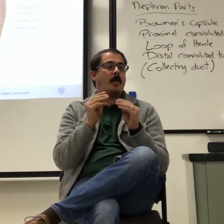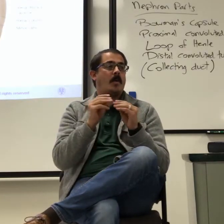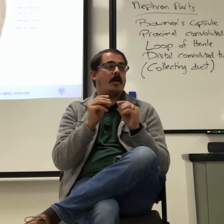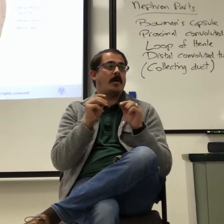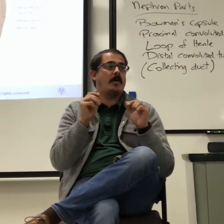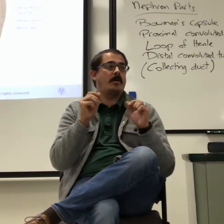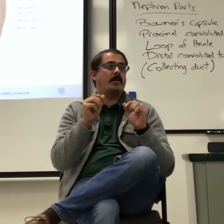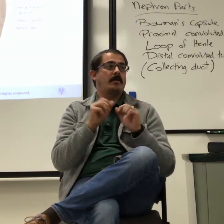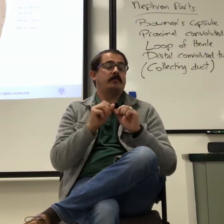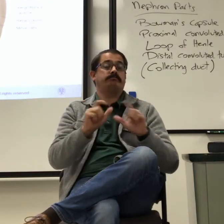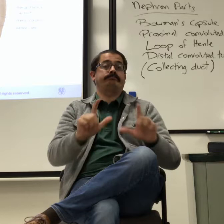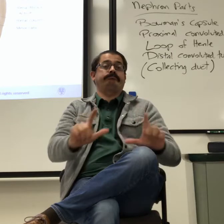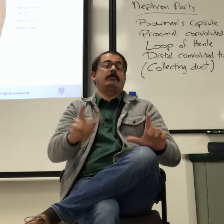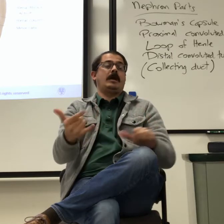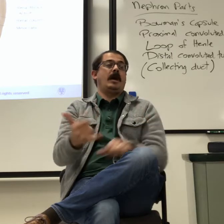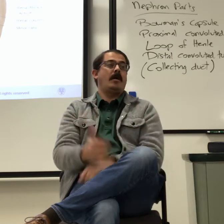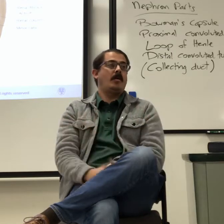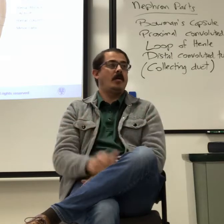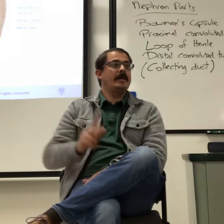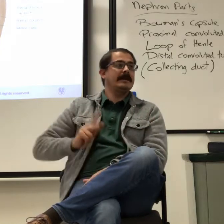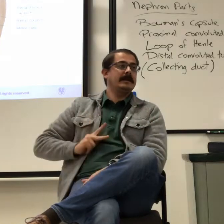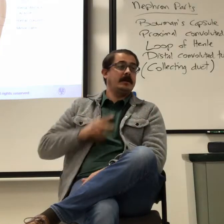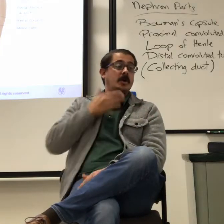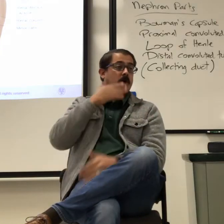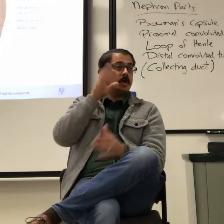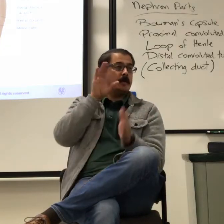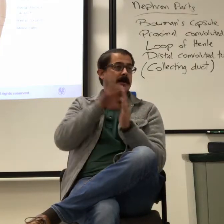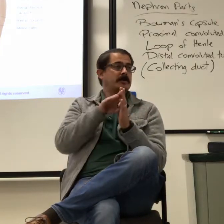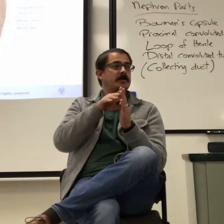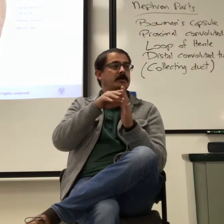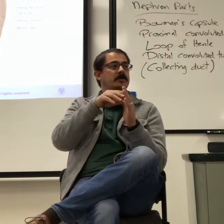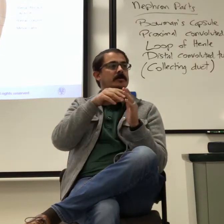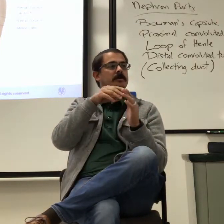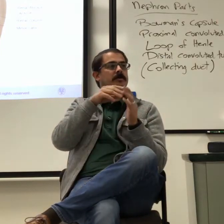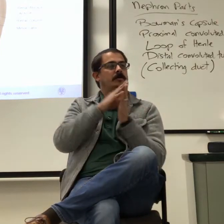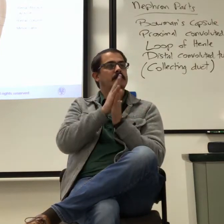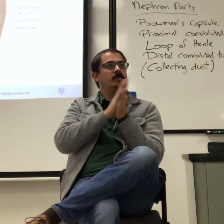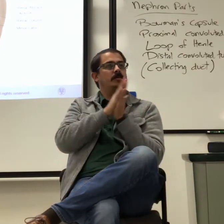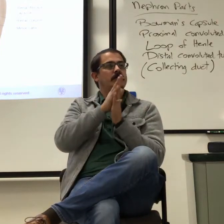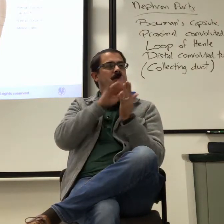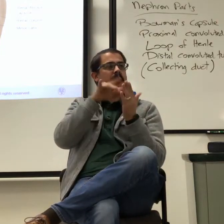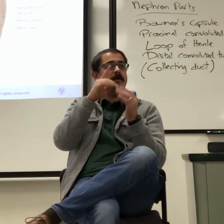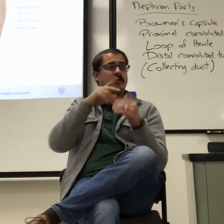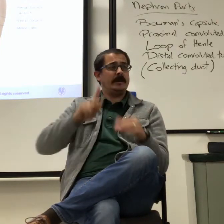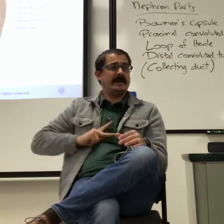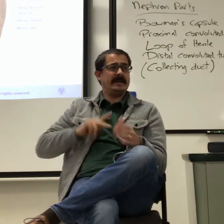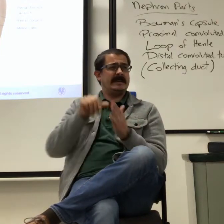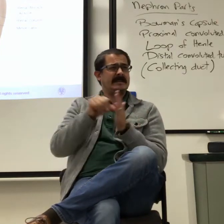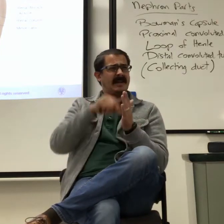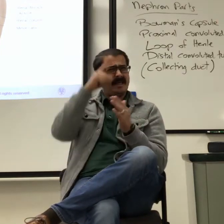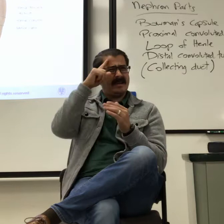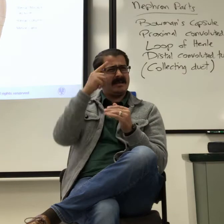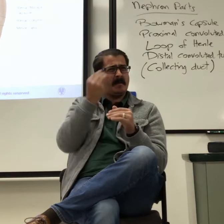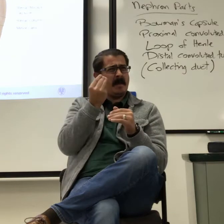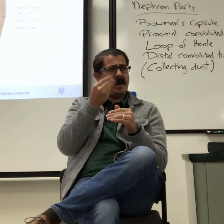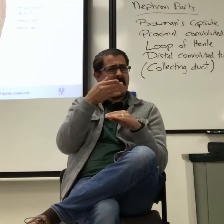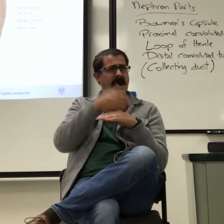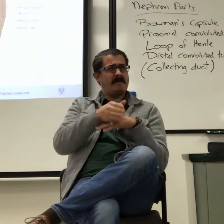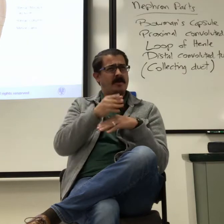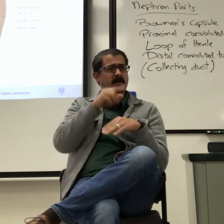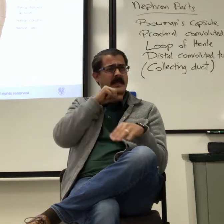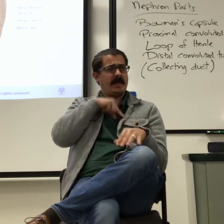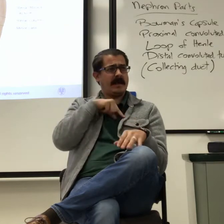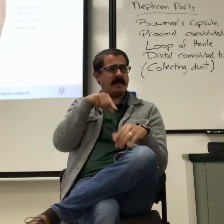this is a good picture to study when you're doing your kidney dissection. I believe we're doing it the Monday after Thanksgiving